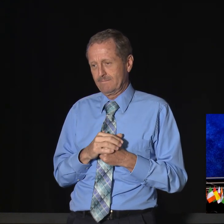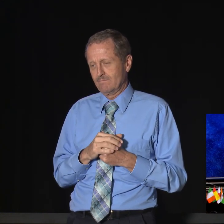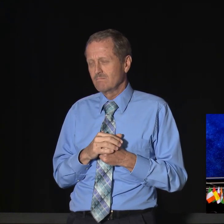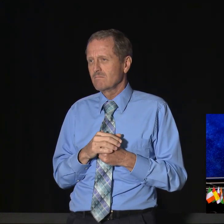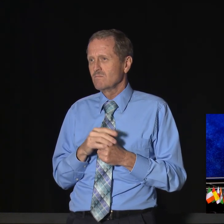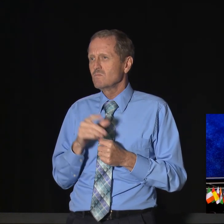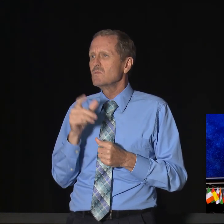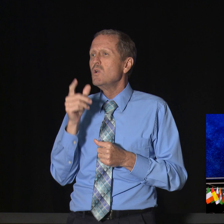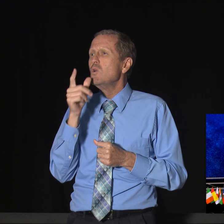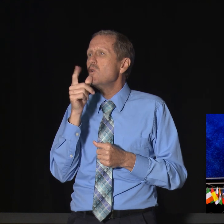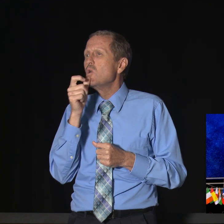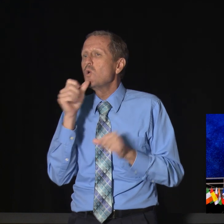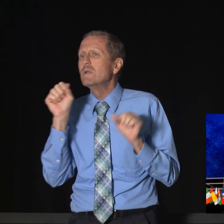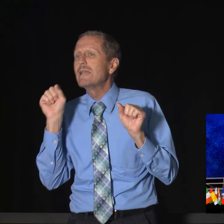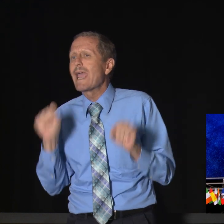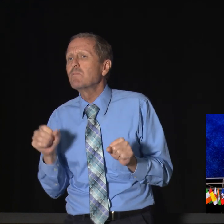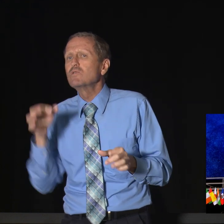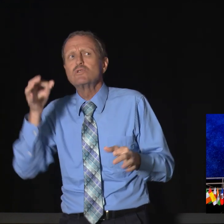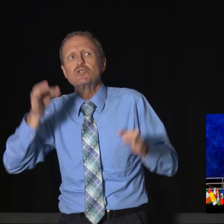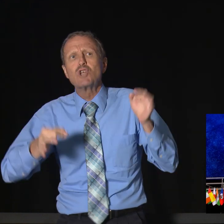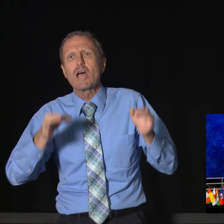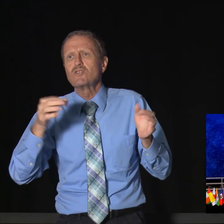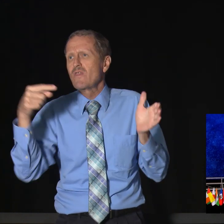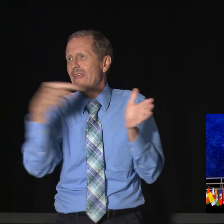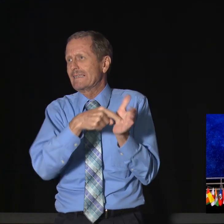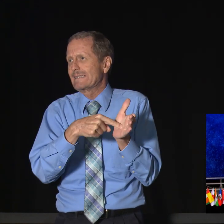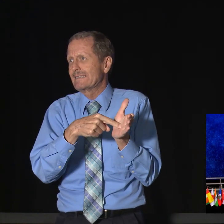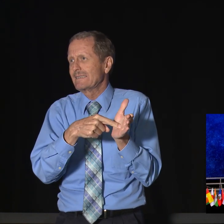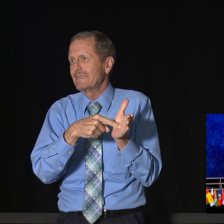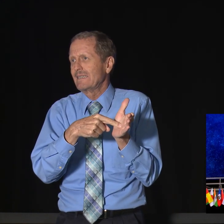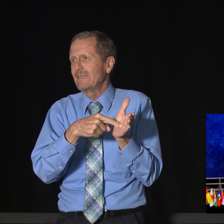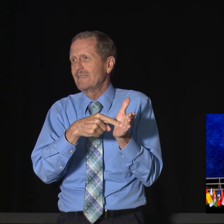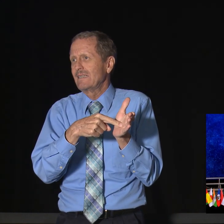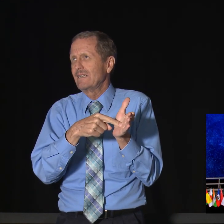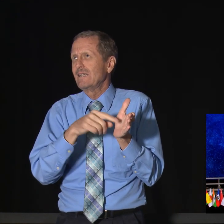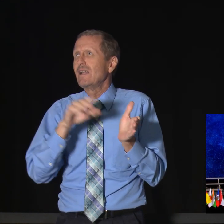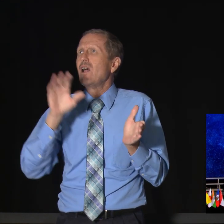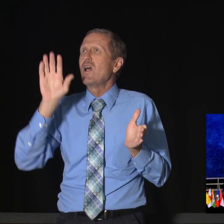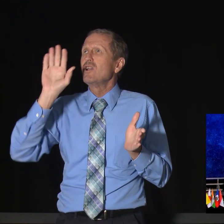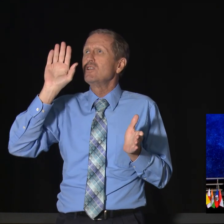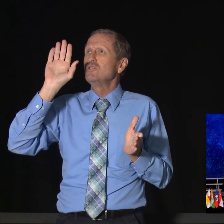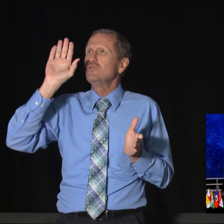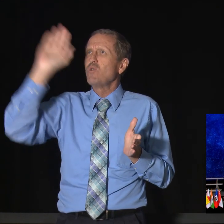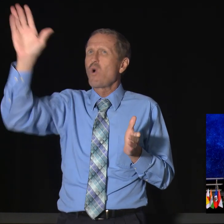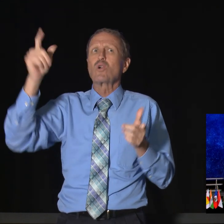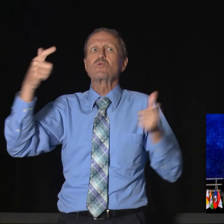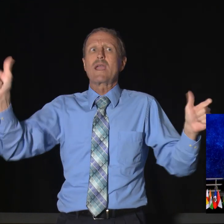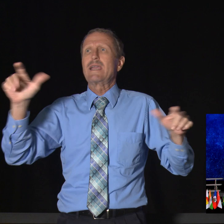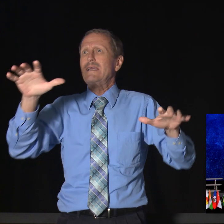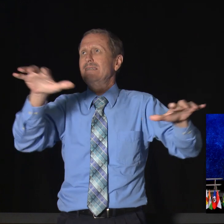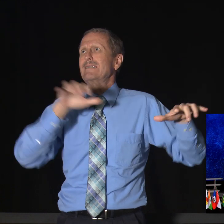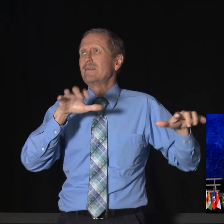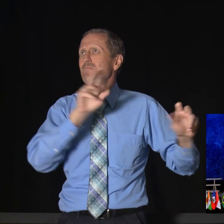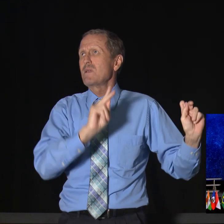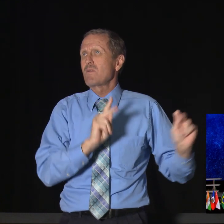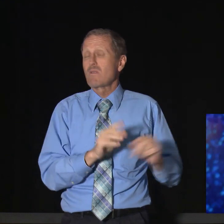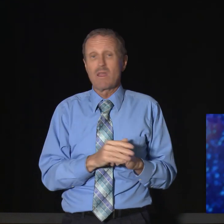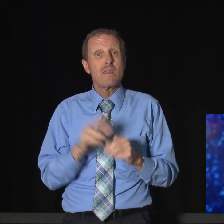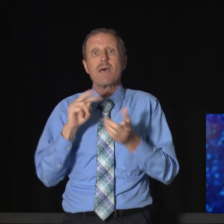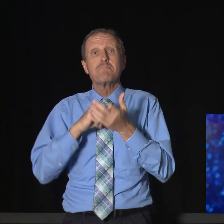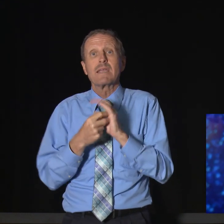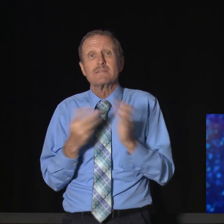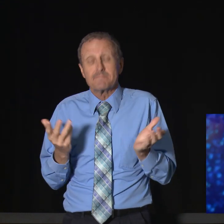"Who is able to judge this, thy so great a people?" In other words,